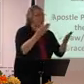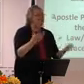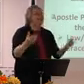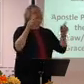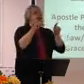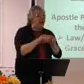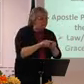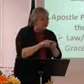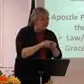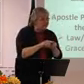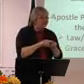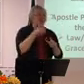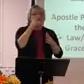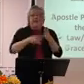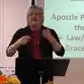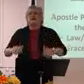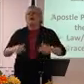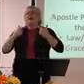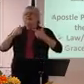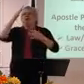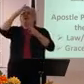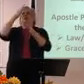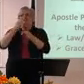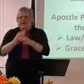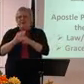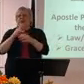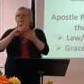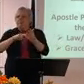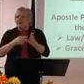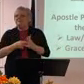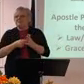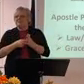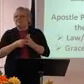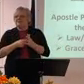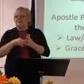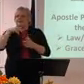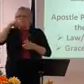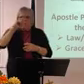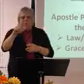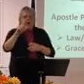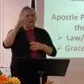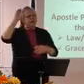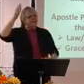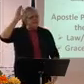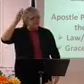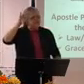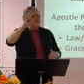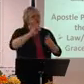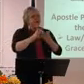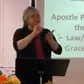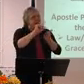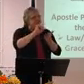about. That's what living by faith is all about. And so Paul preached that message of the gospel to